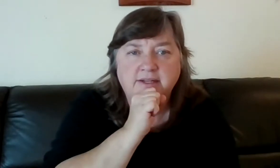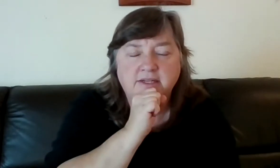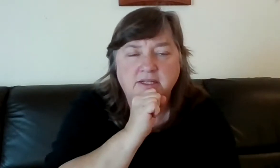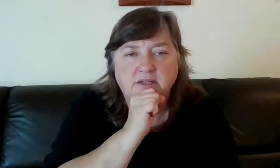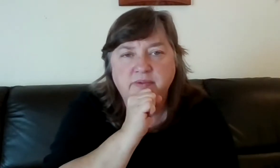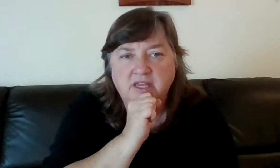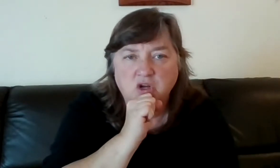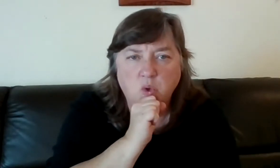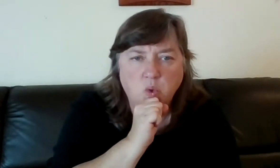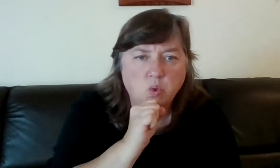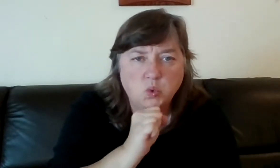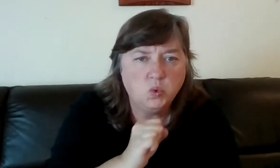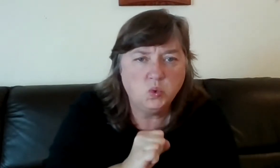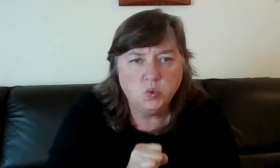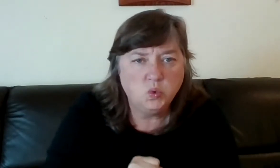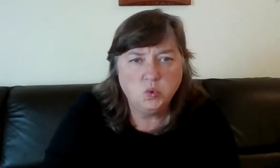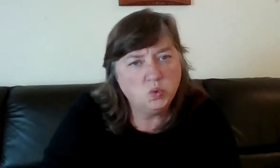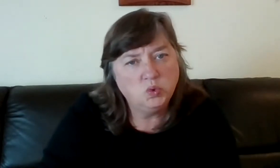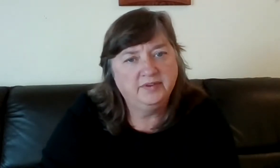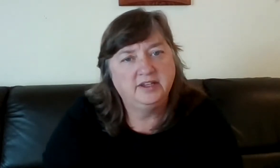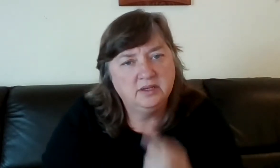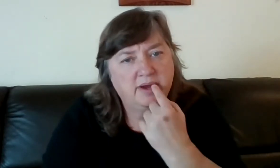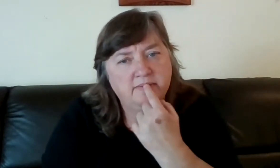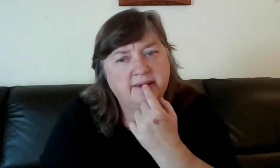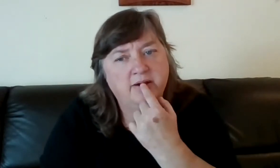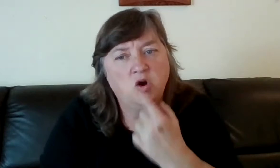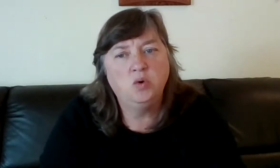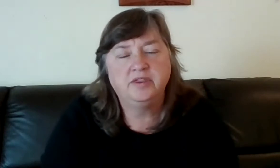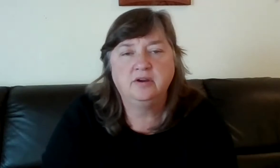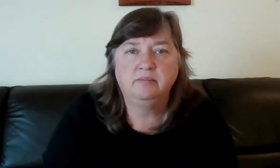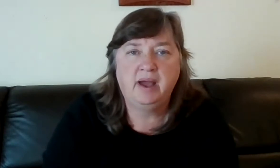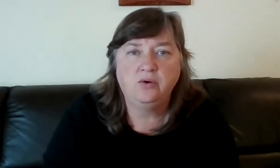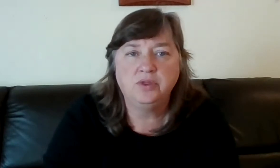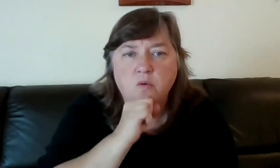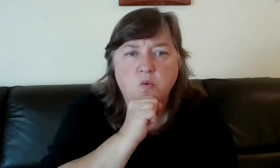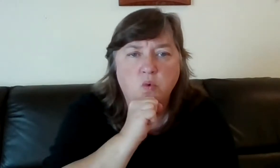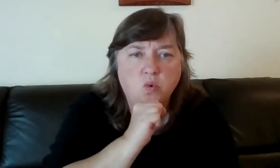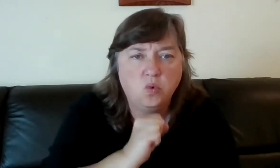And make an old face. You might make an O with your mouth.